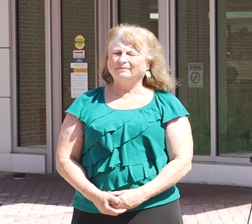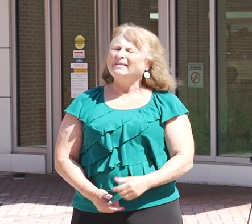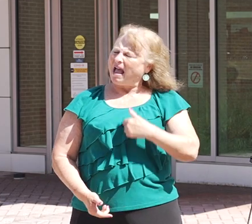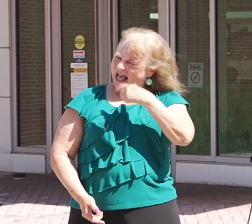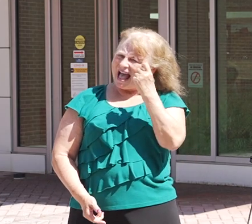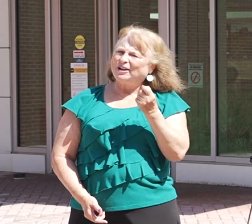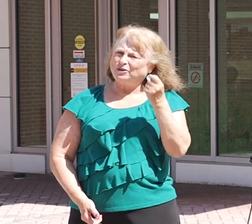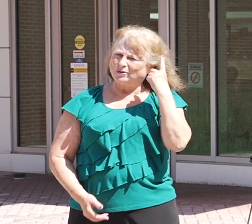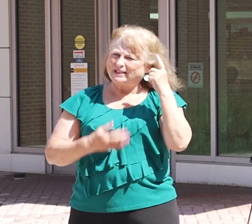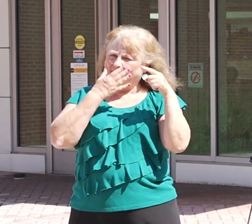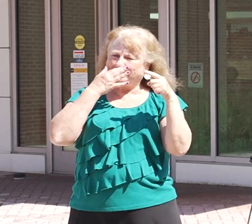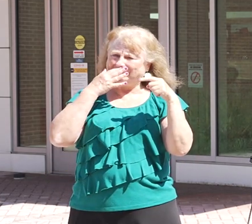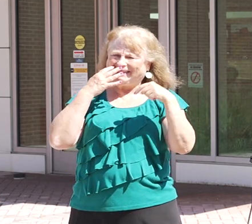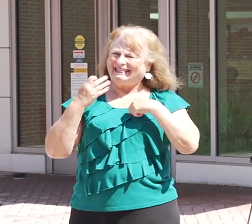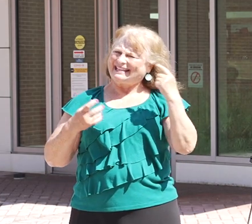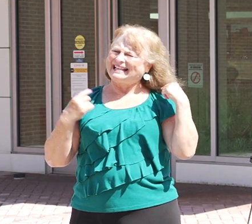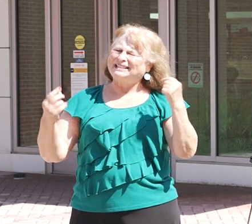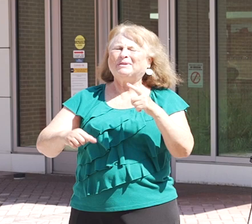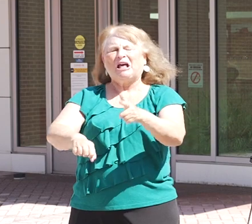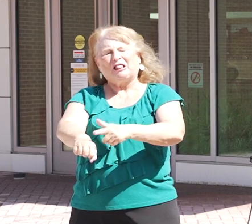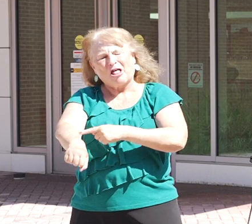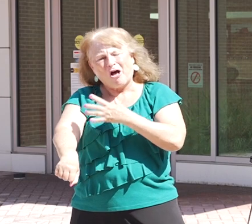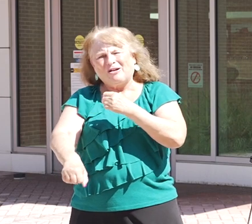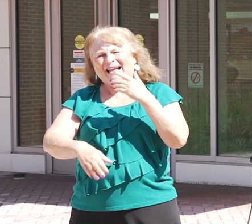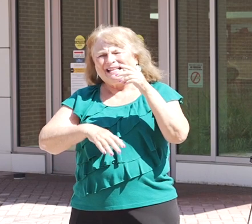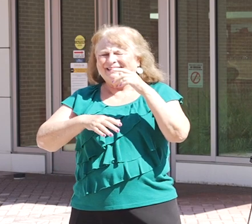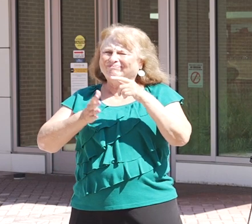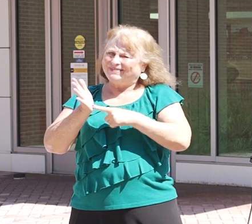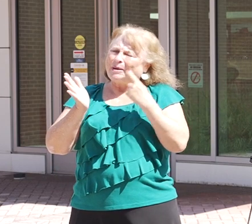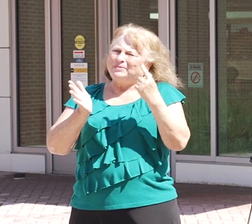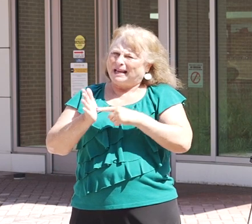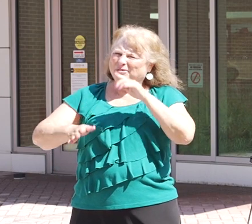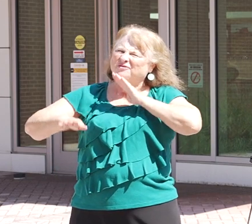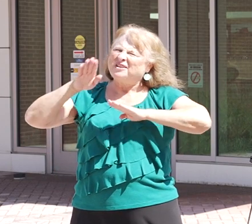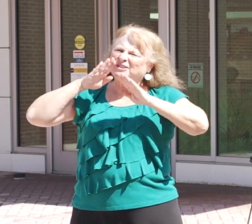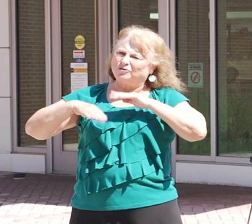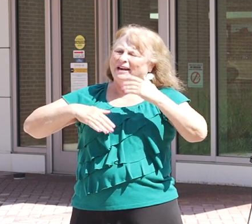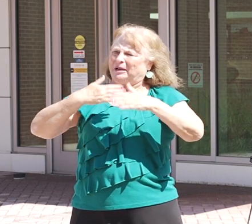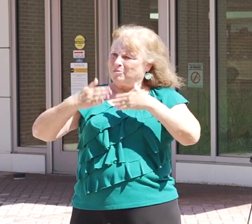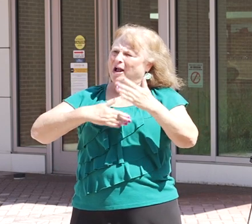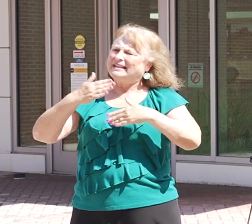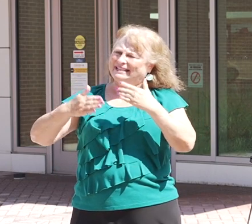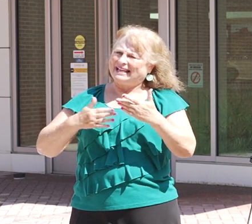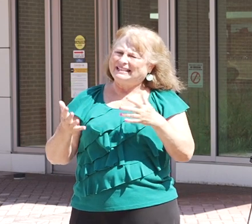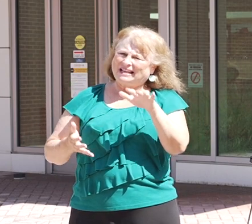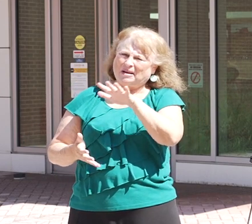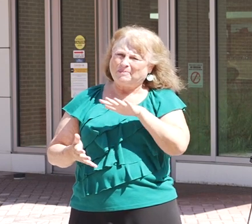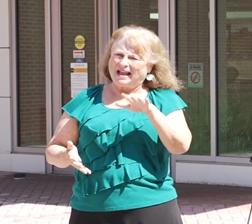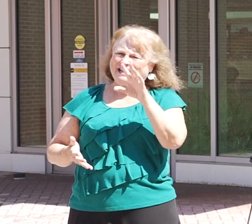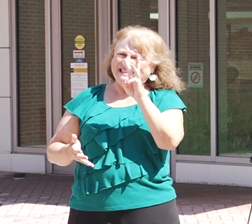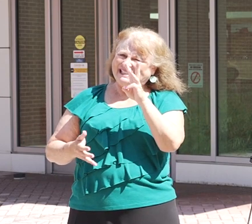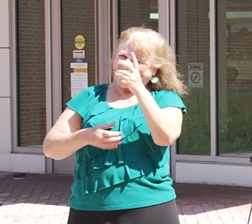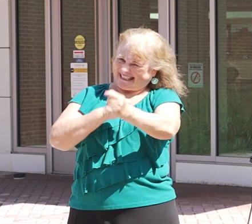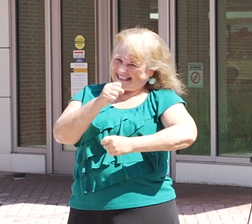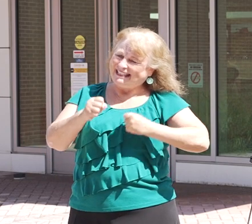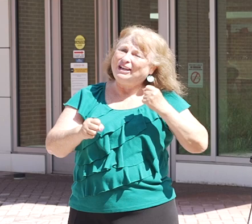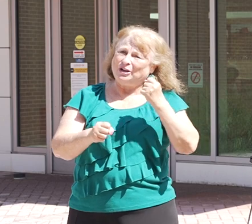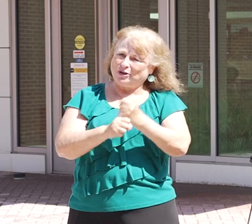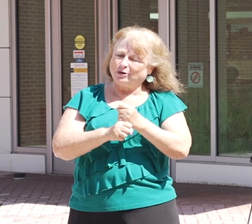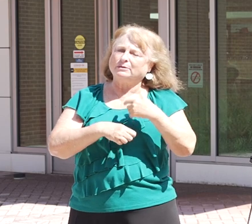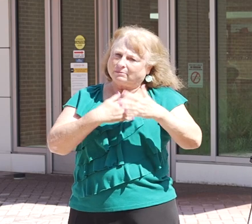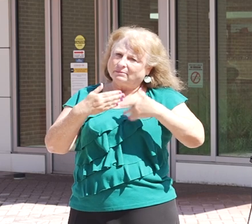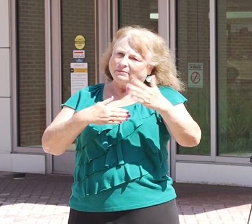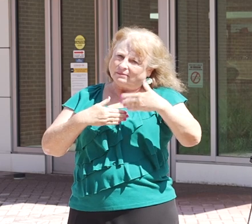I understand this has been a long and sometimes frustrating process, roughly 6 years